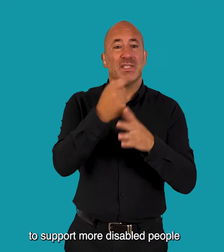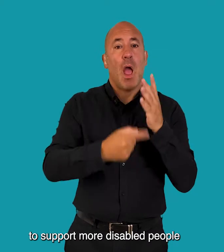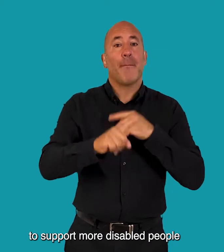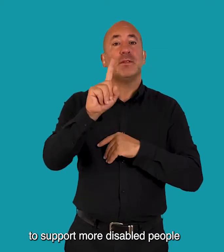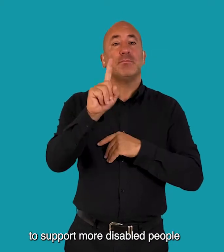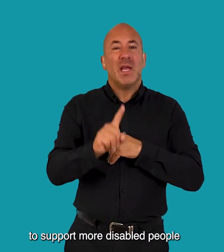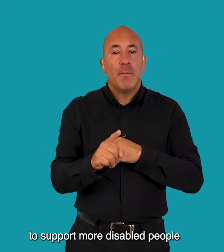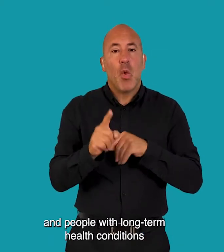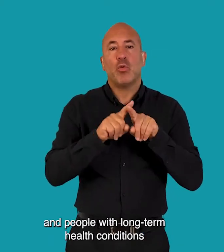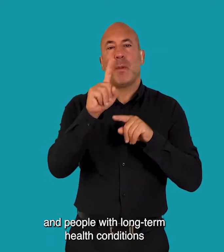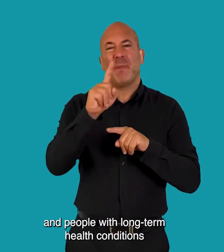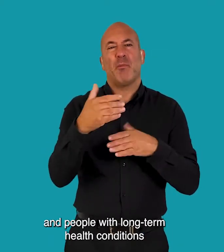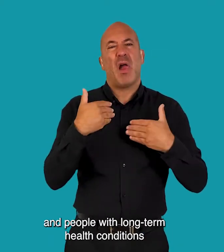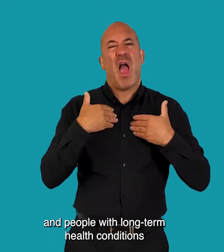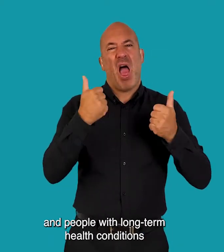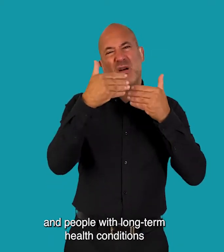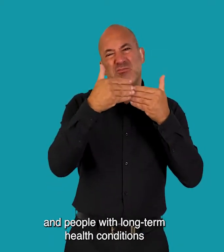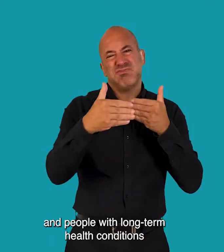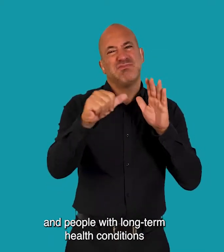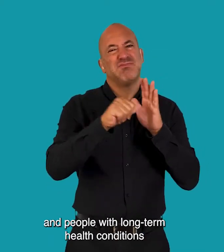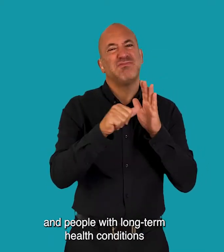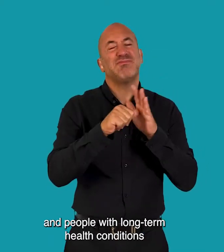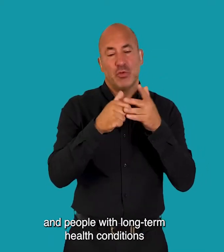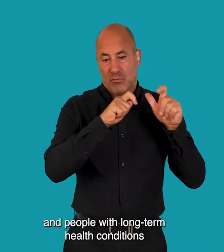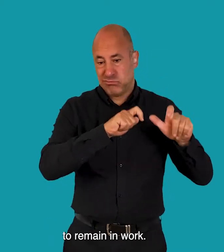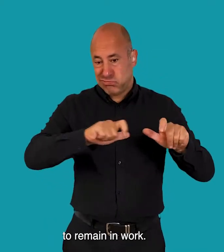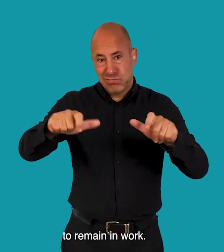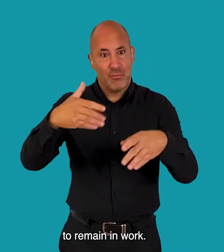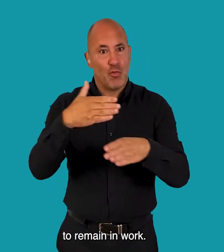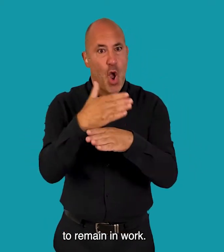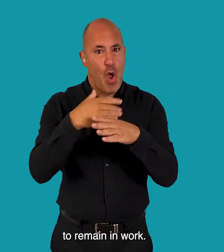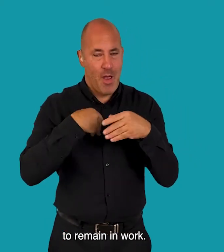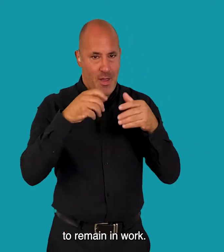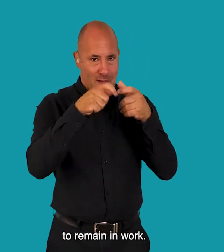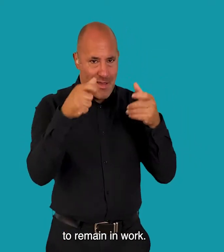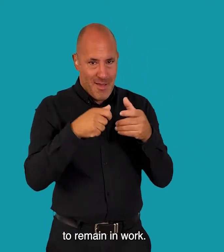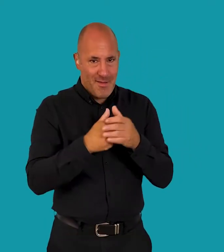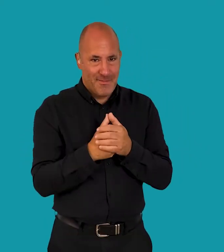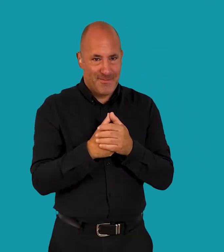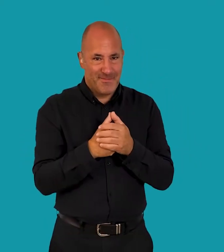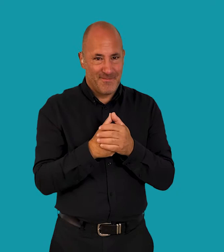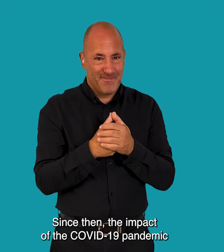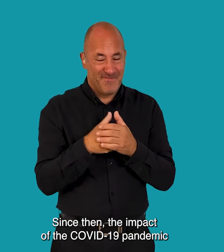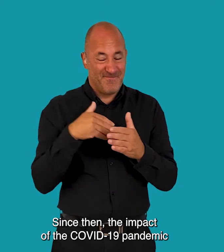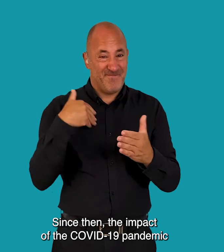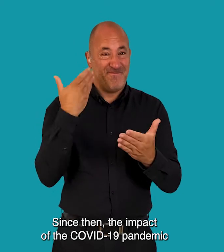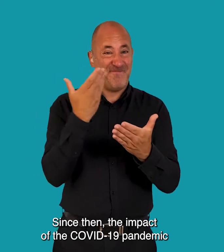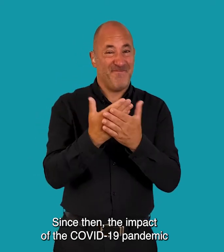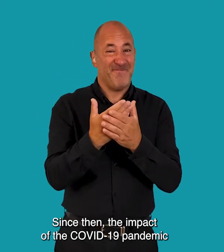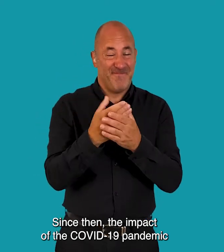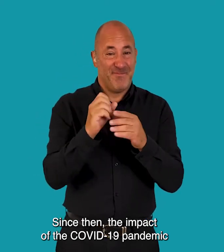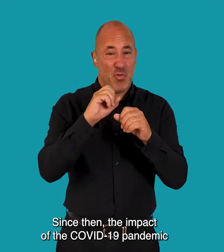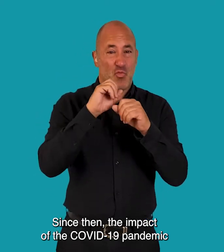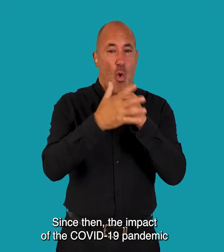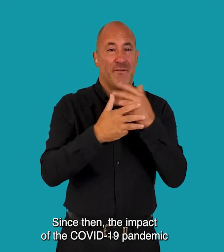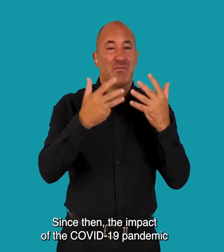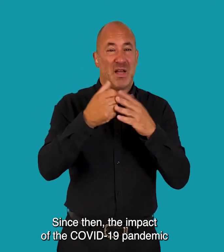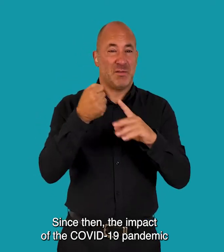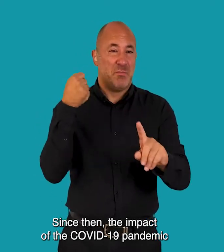disabled people and people with long-term health conditions to remain in work. Since then, the impact of the